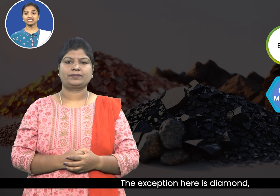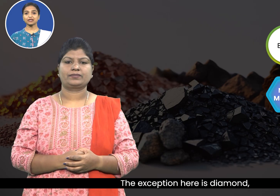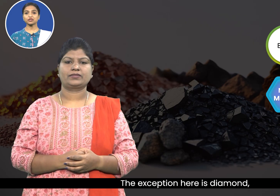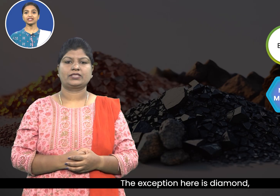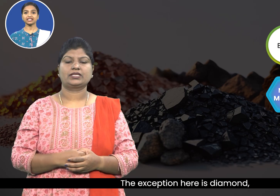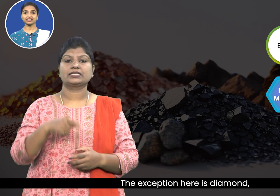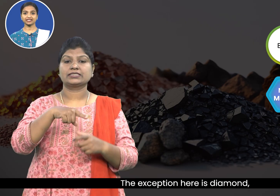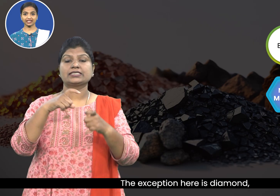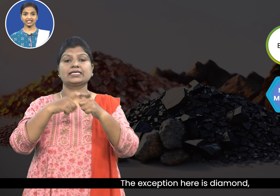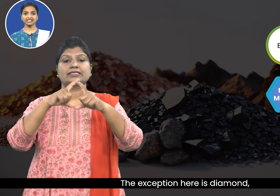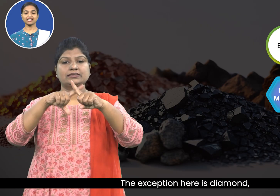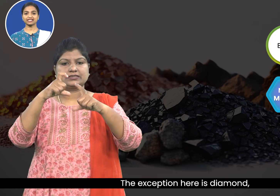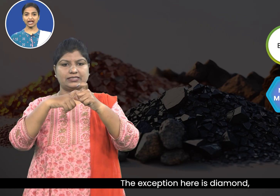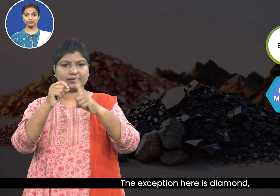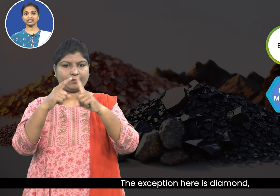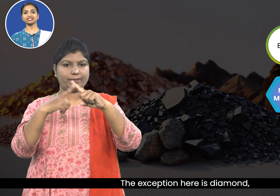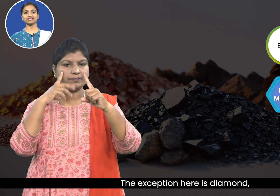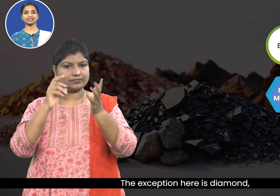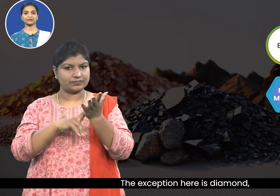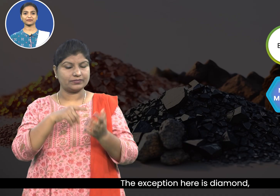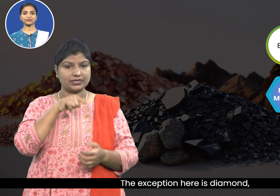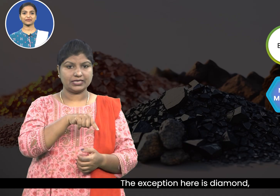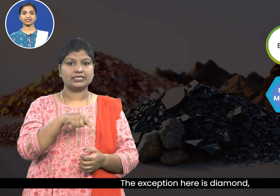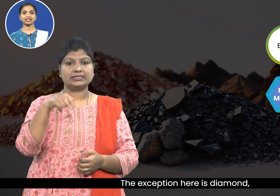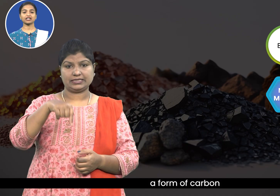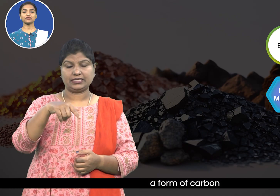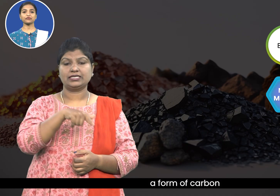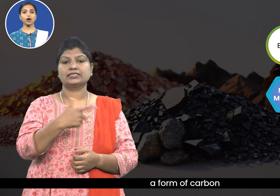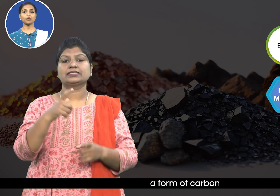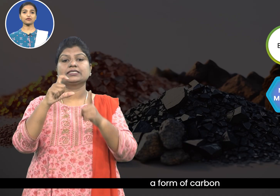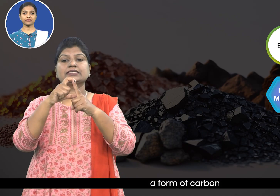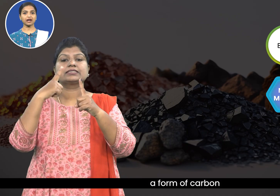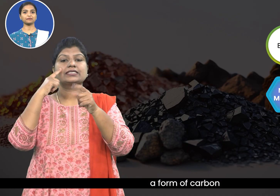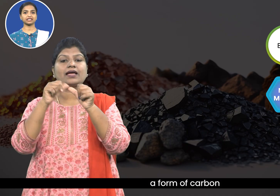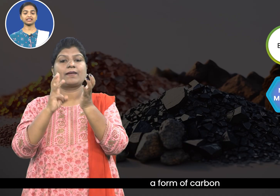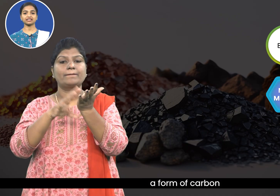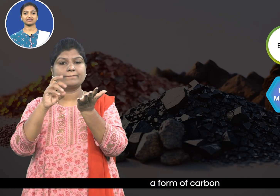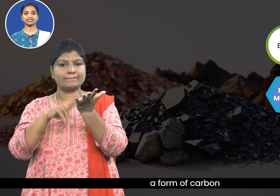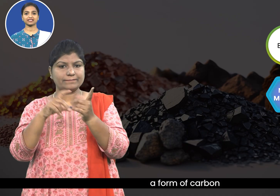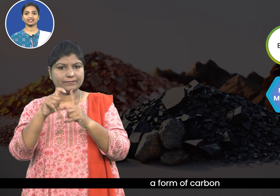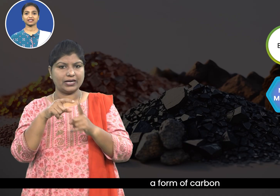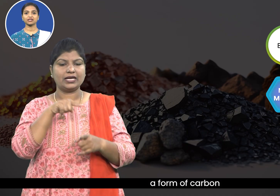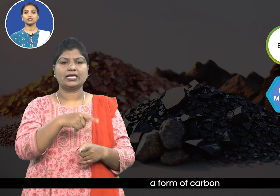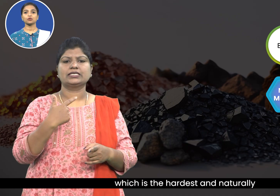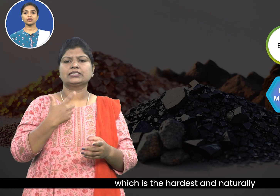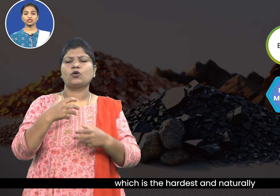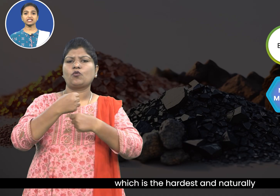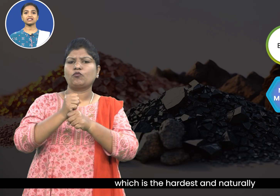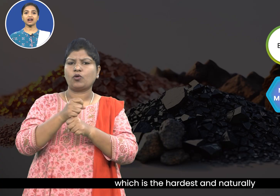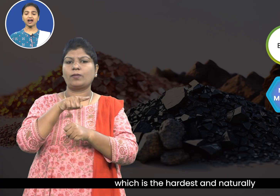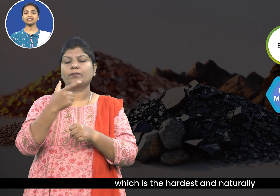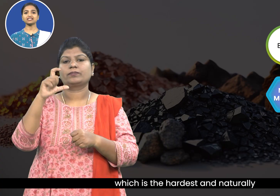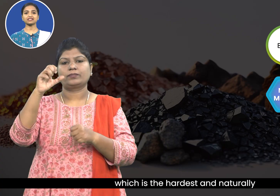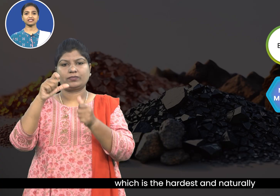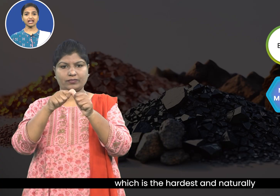The exception here is diamond, a form of carbon which is